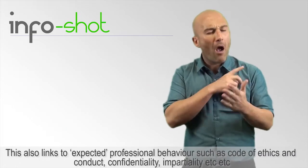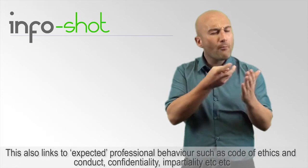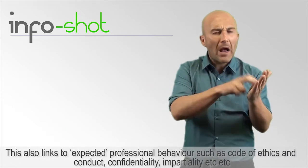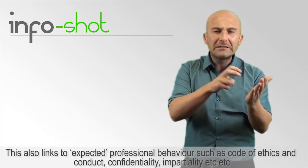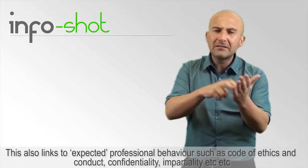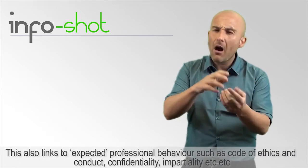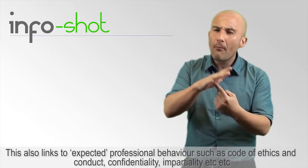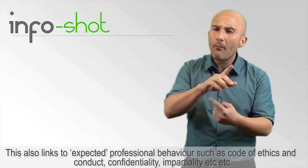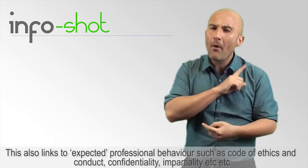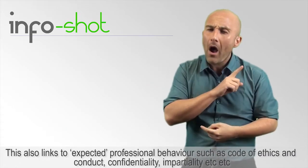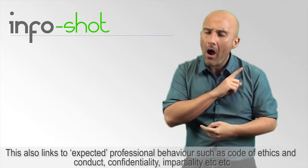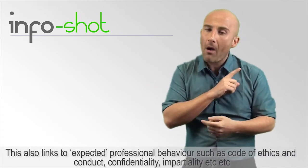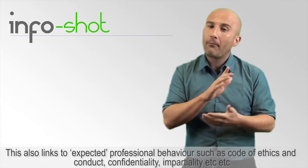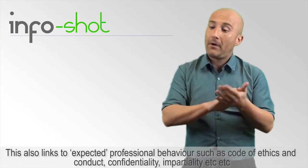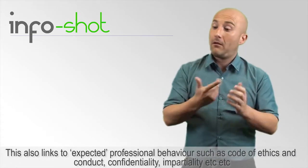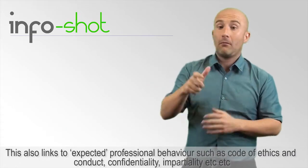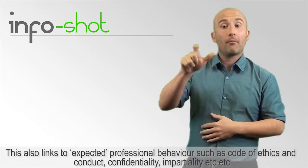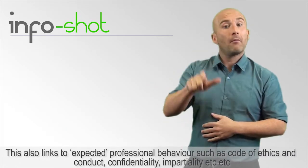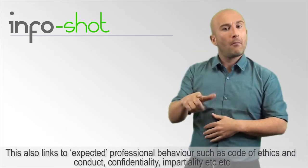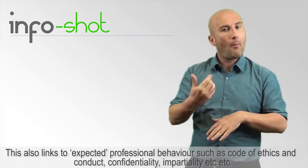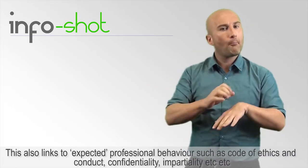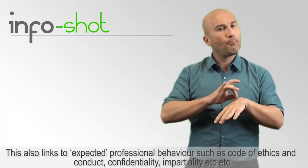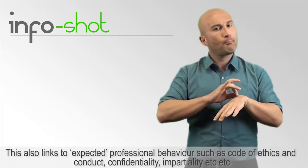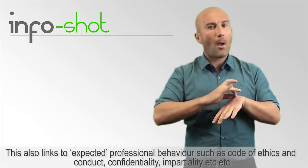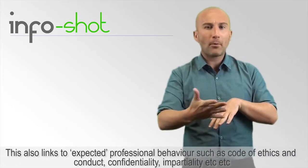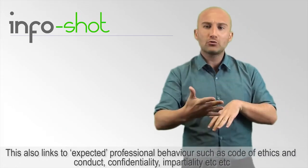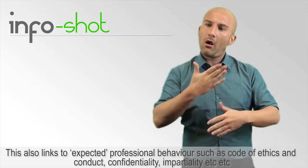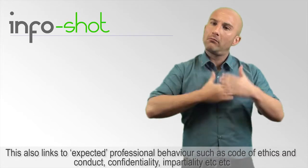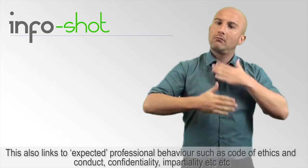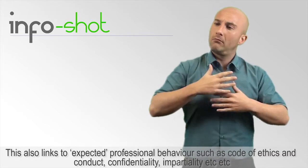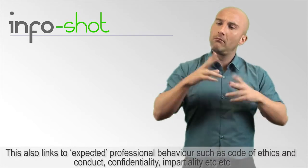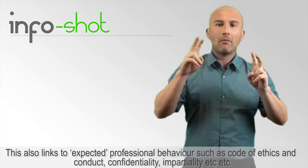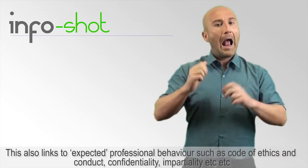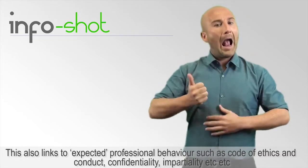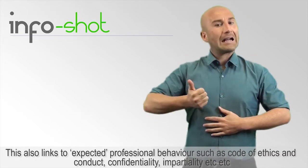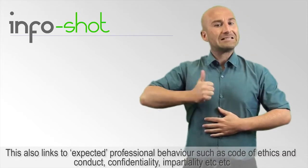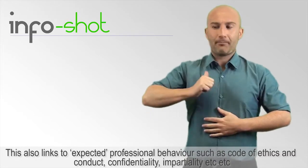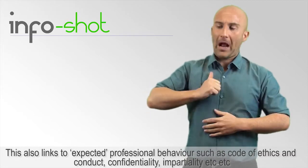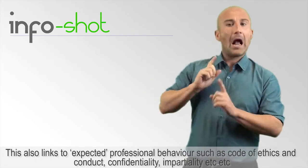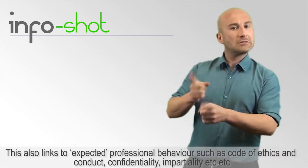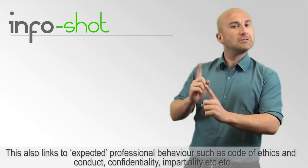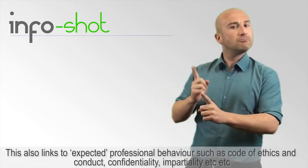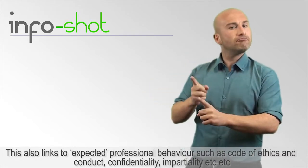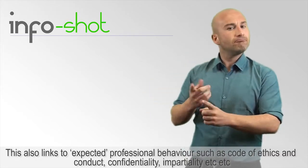This also links to expected professional behavior such as code of ethics and conduct,